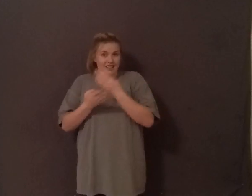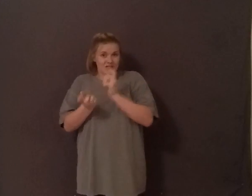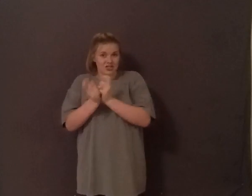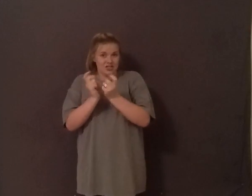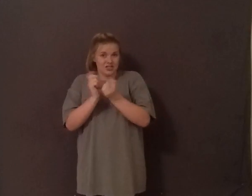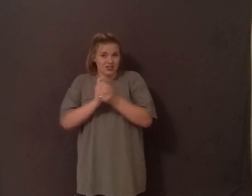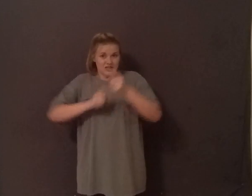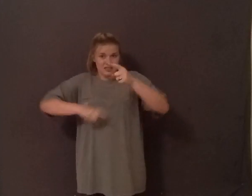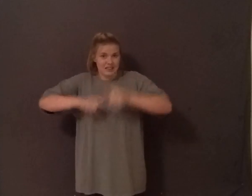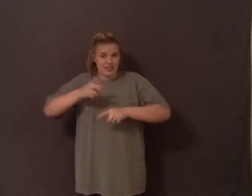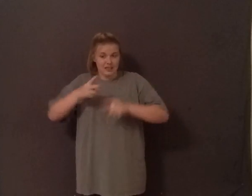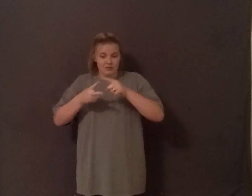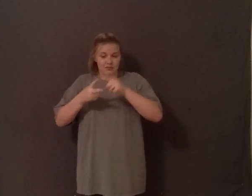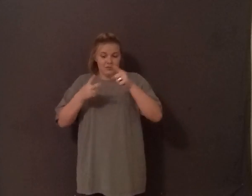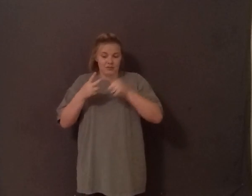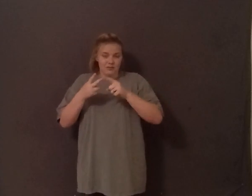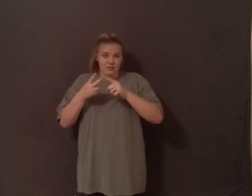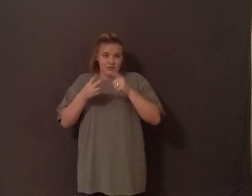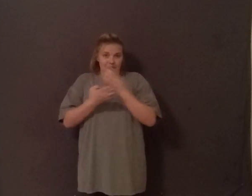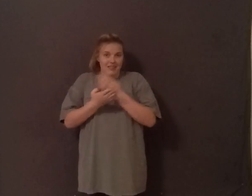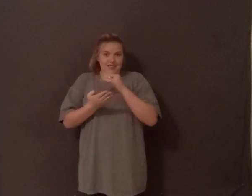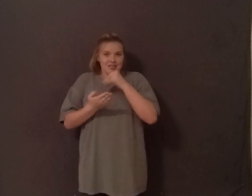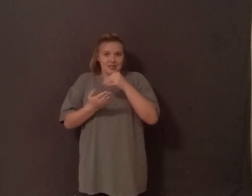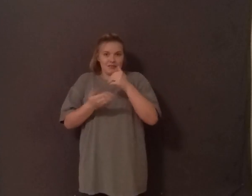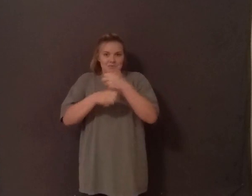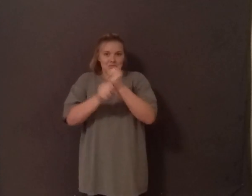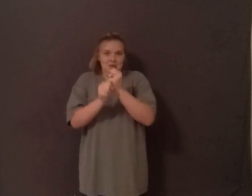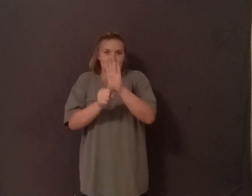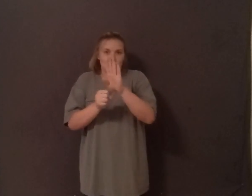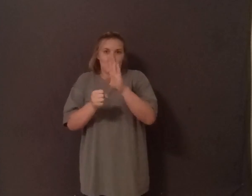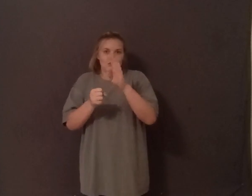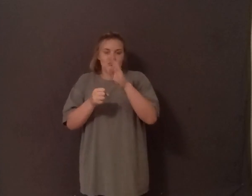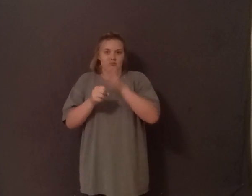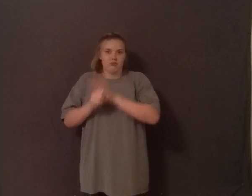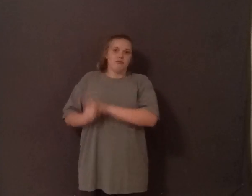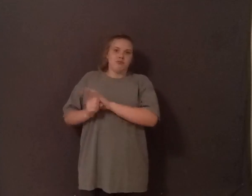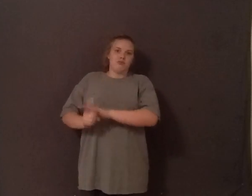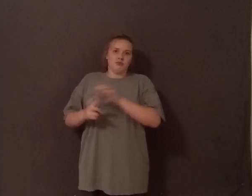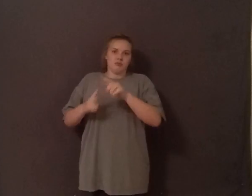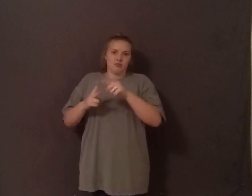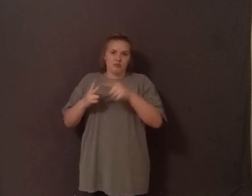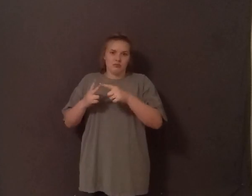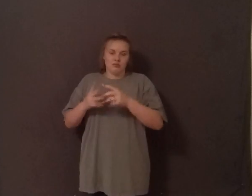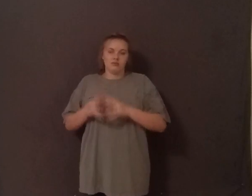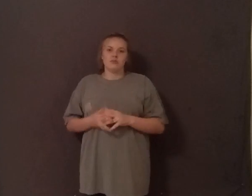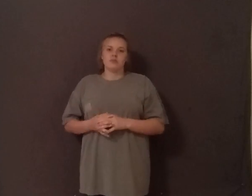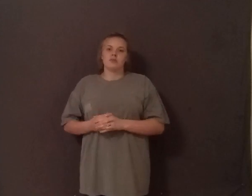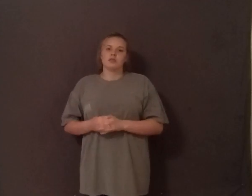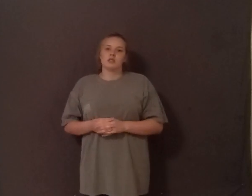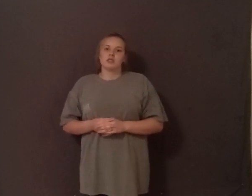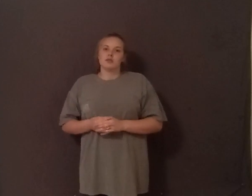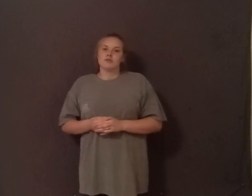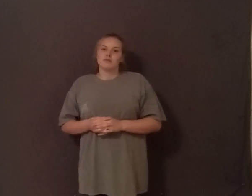aren't creating your stress. In order to see what's actually creating your stress, let's do an exercise right